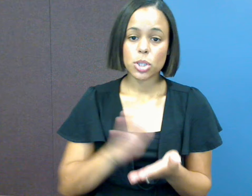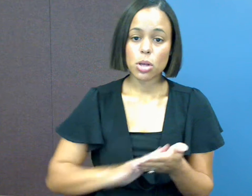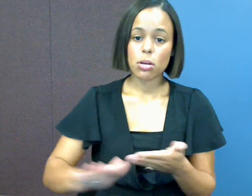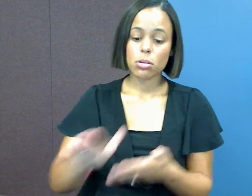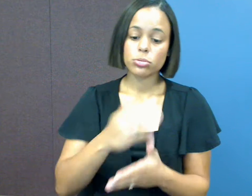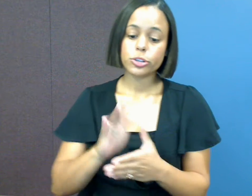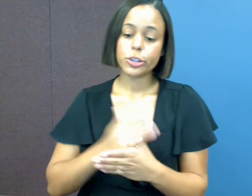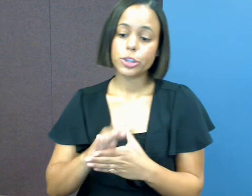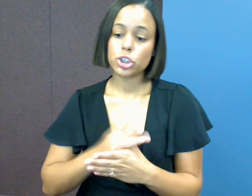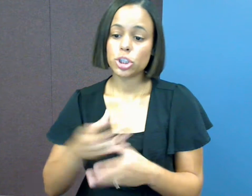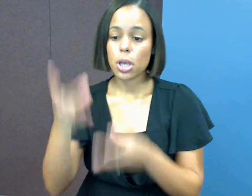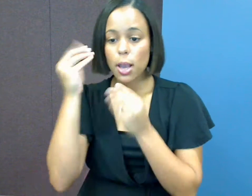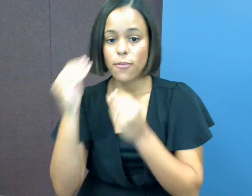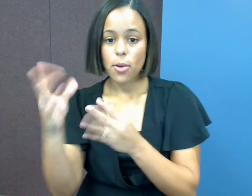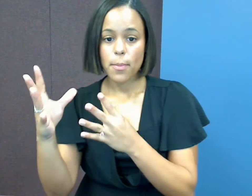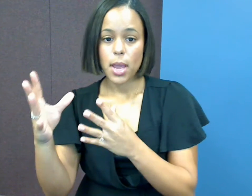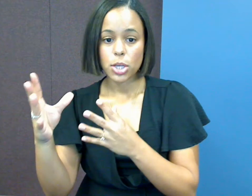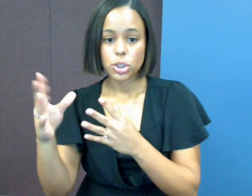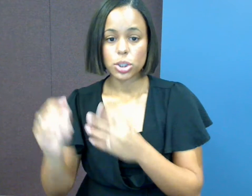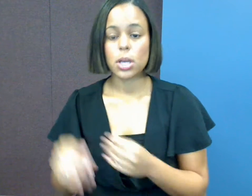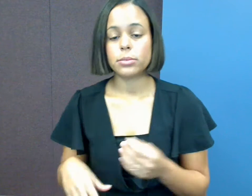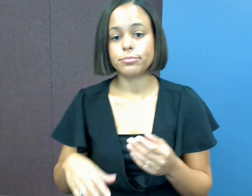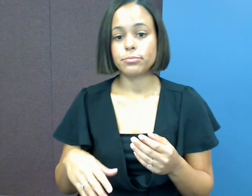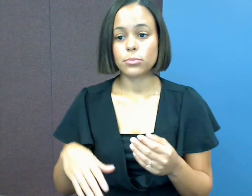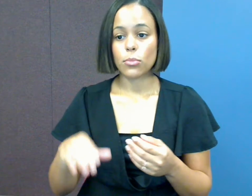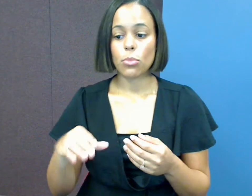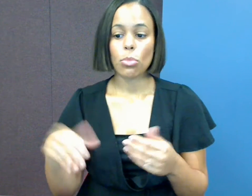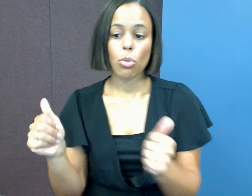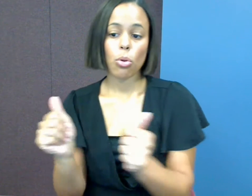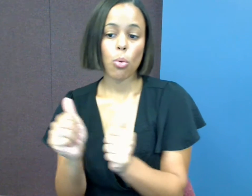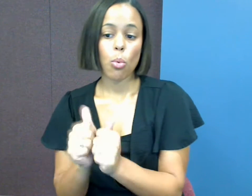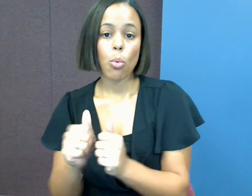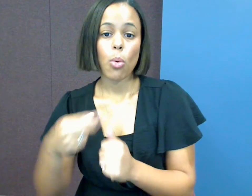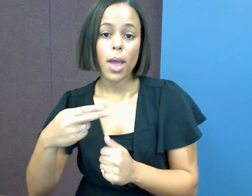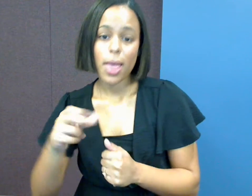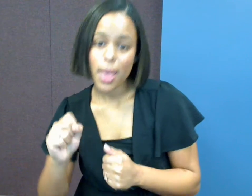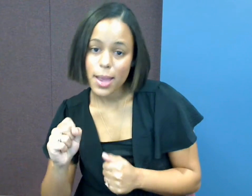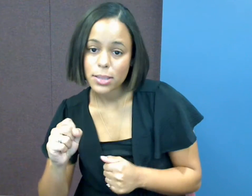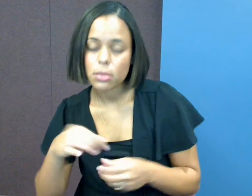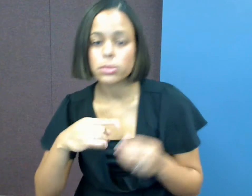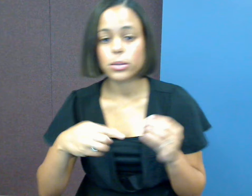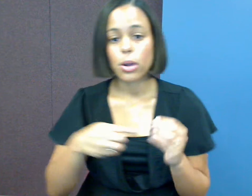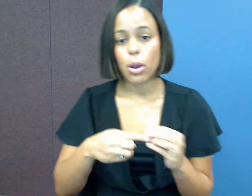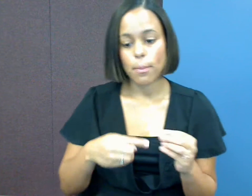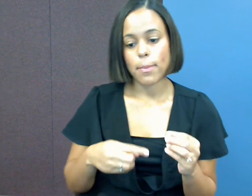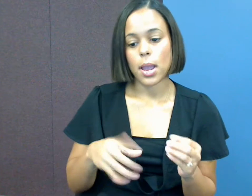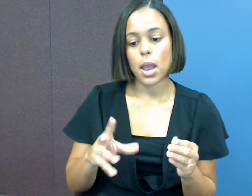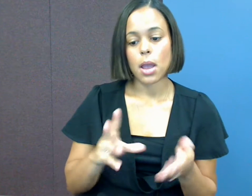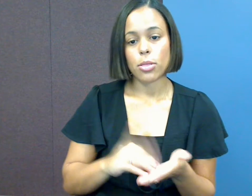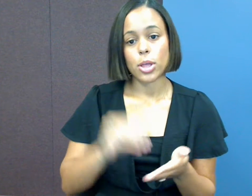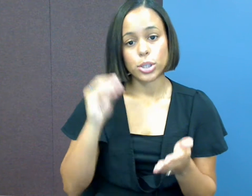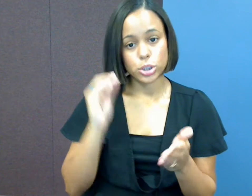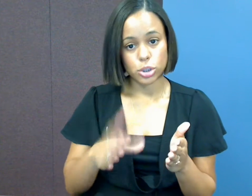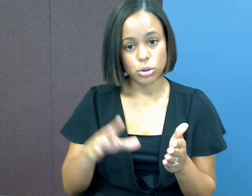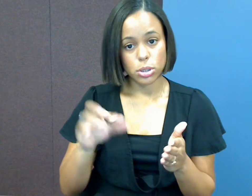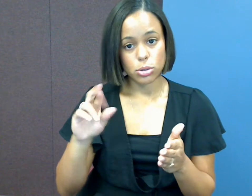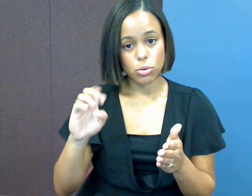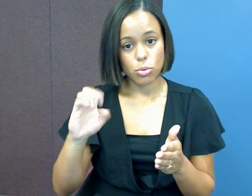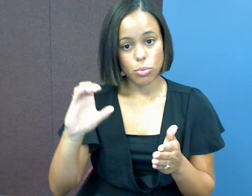student record, and then the high school has the ability to share that information with the parent,